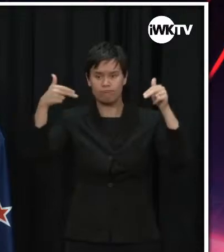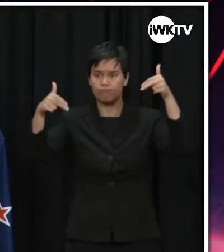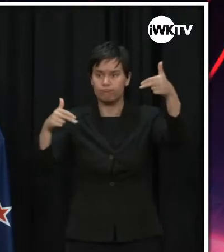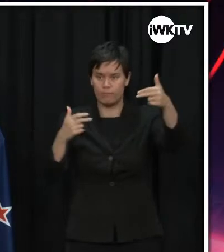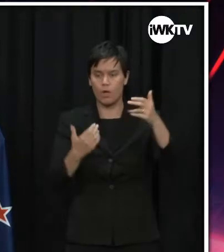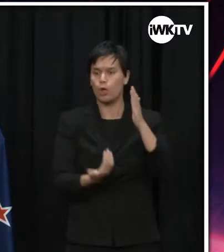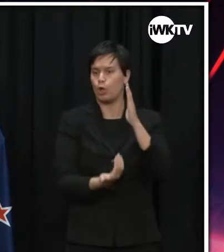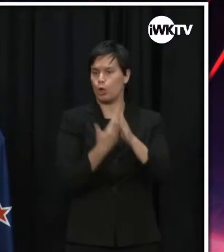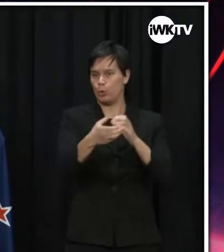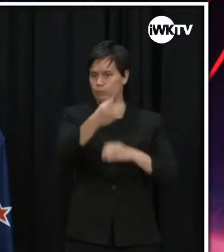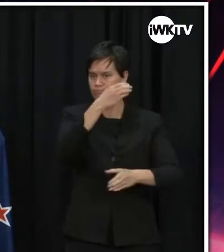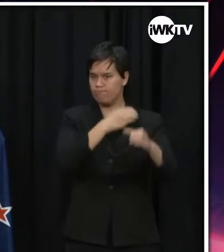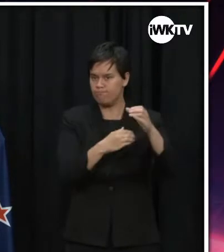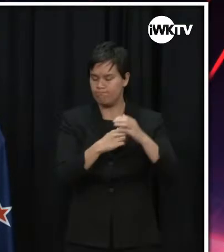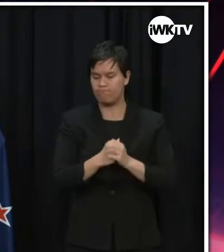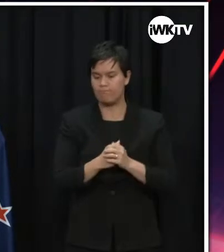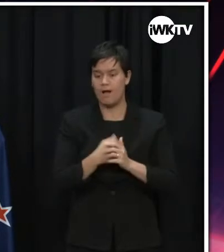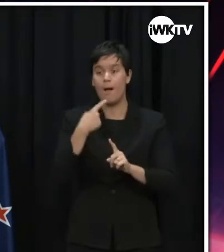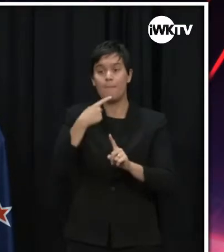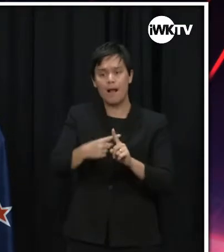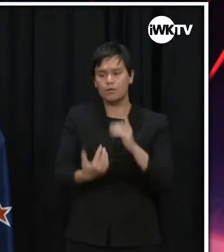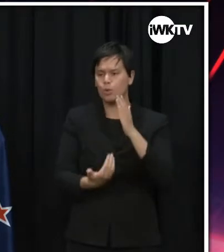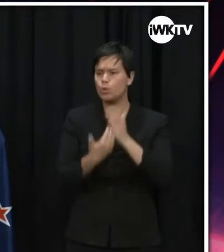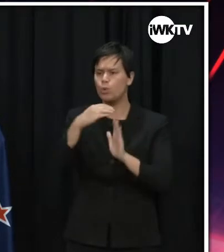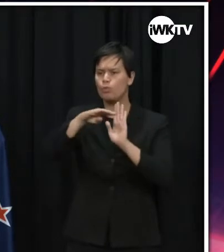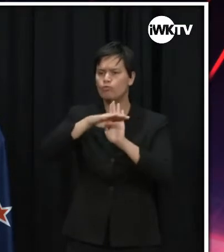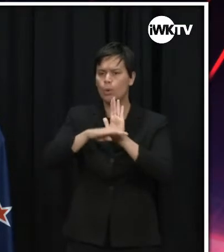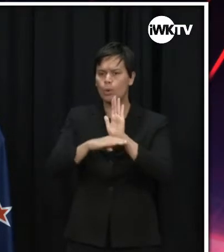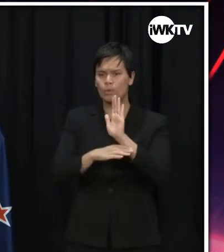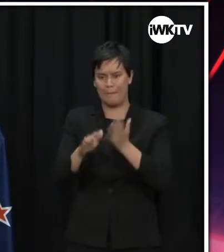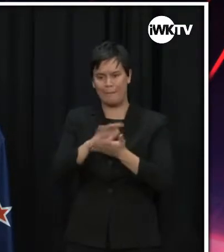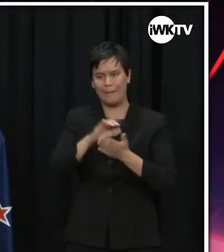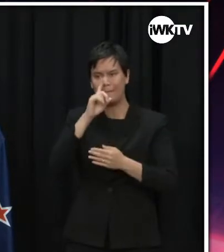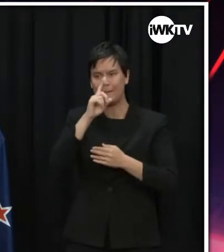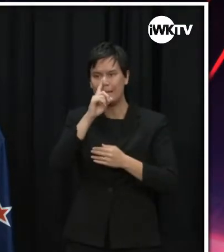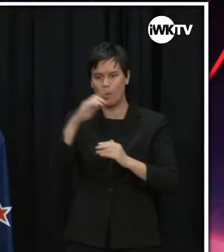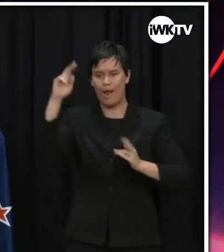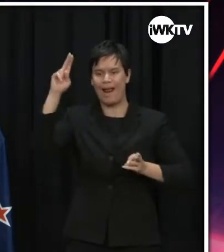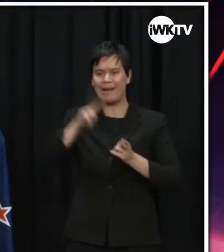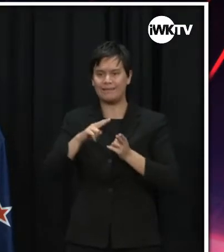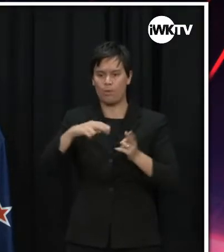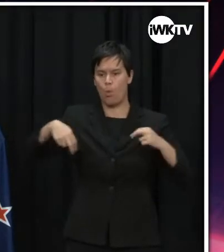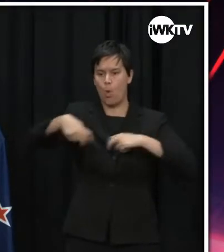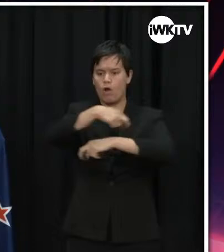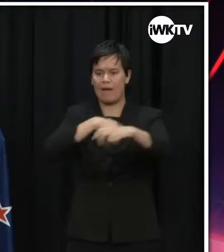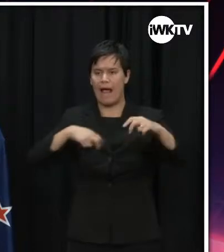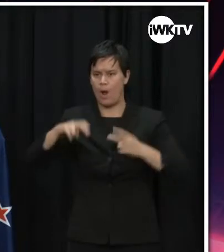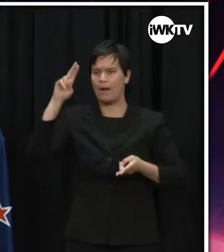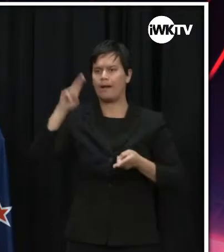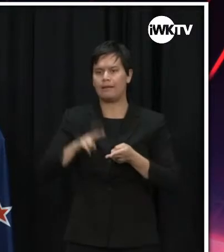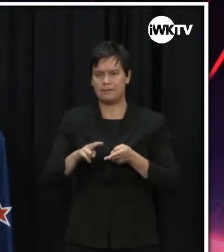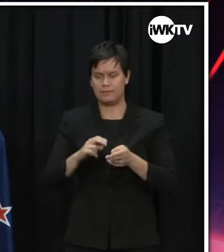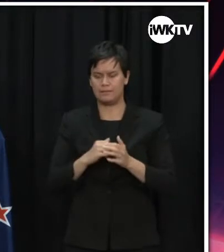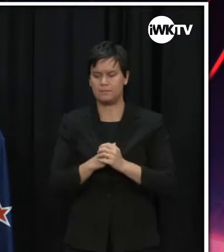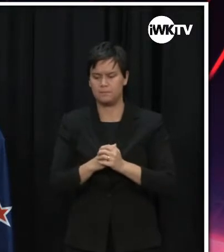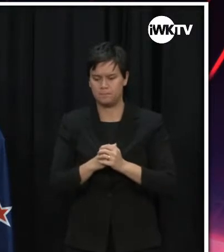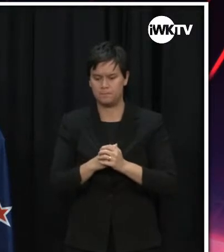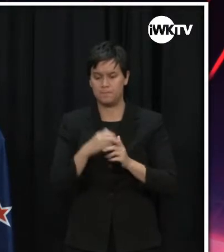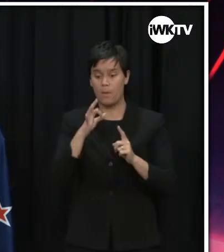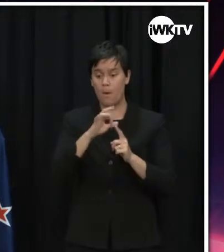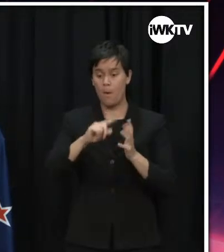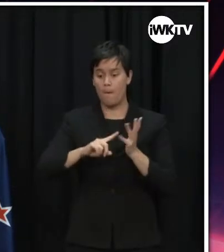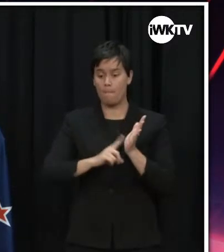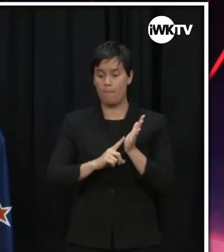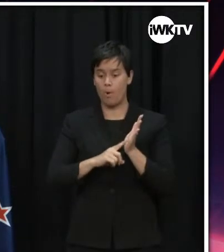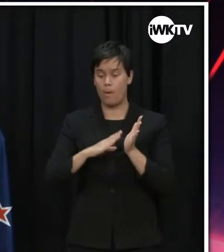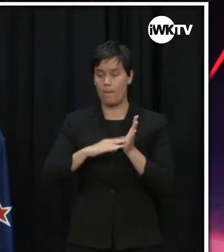implemented that limit people's movement around the Pullman facility. Corridor ventilation will now operate 24